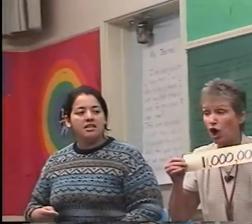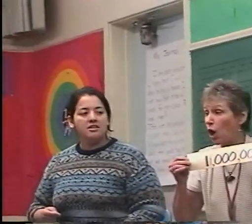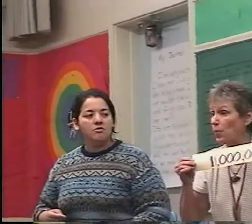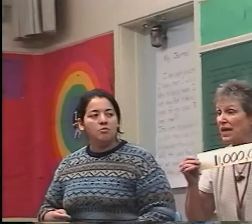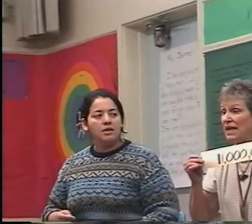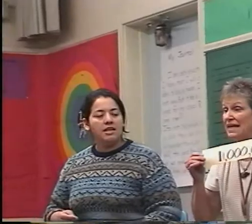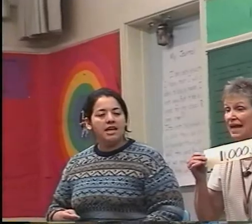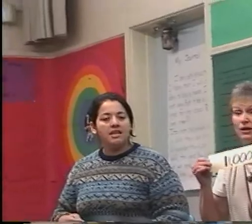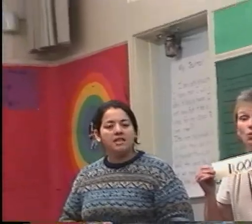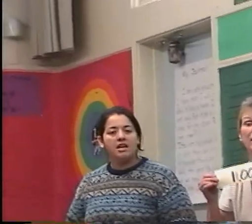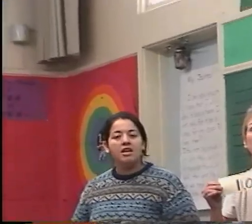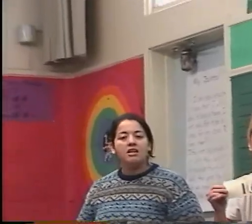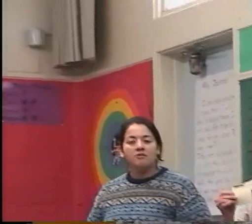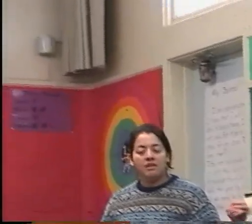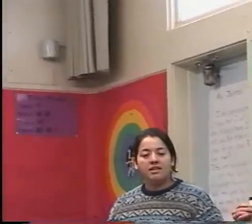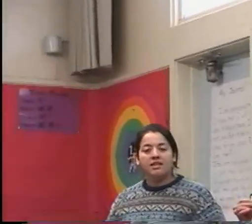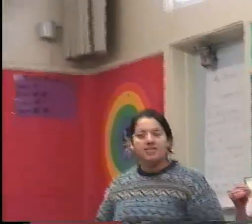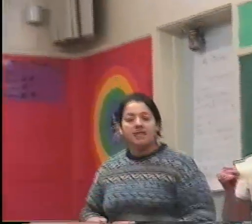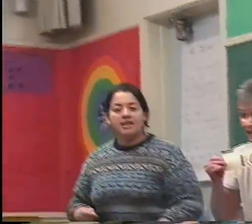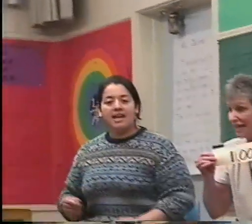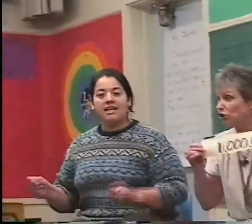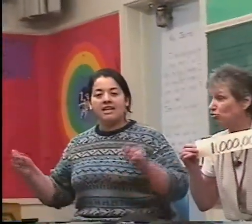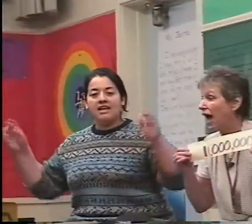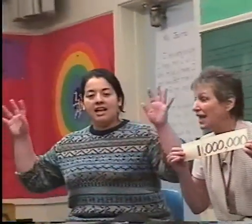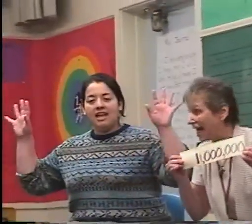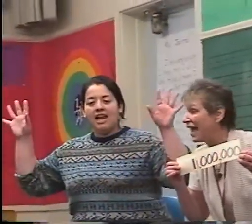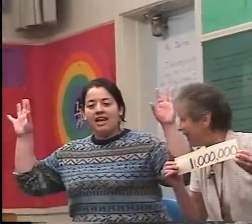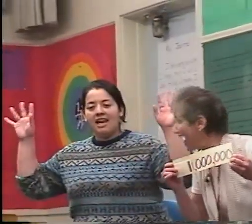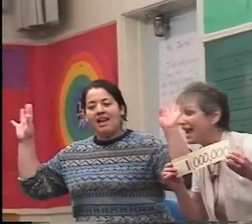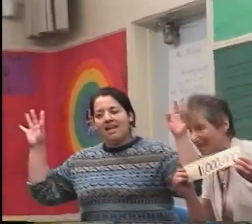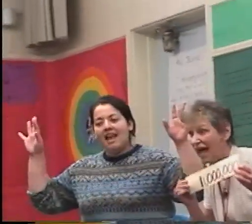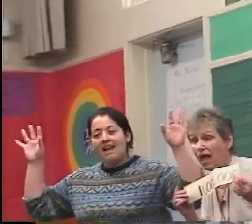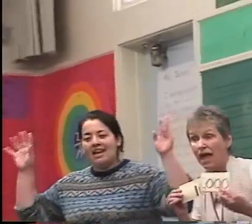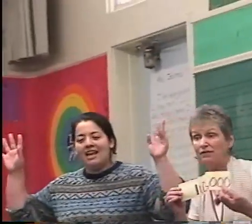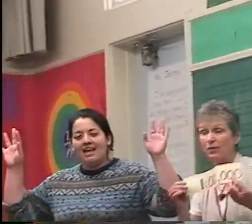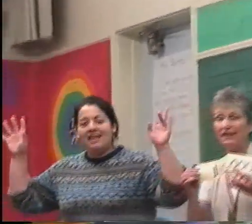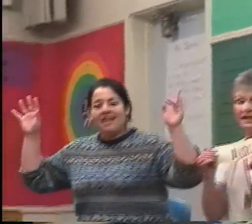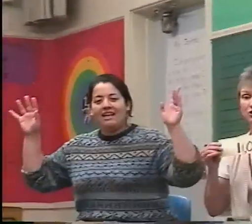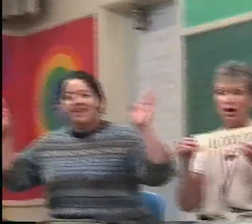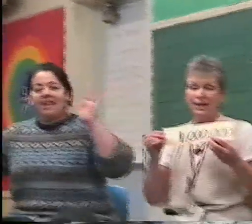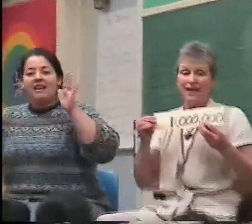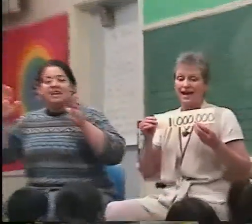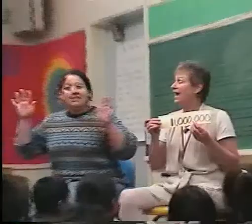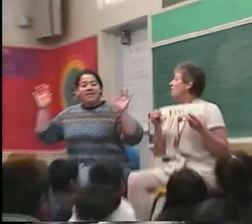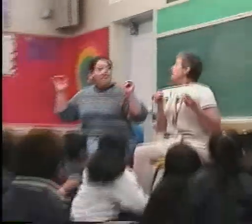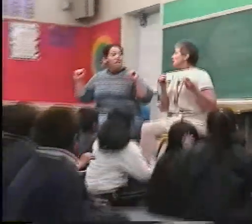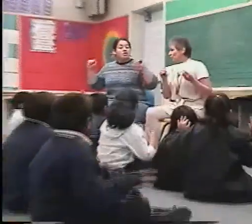1 million, so begin with ones again. Tra la la la. Everyone get that